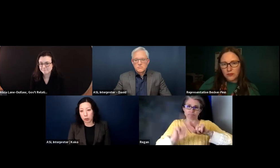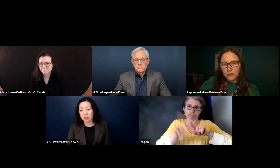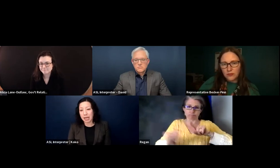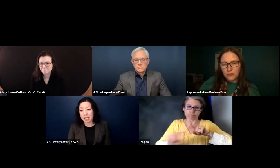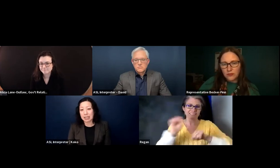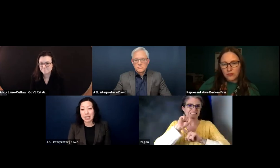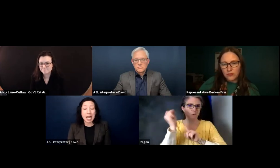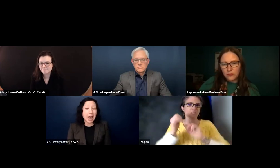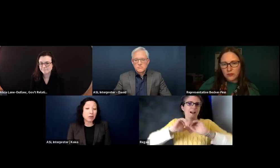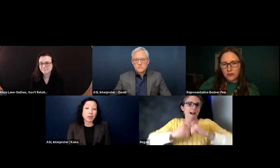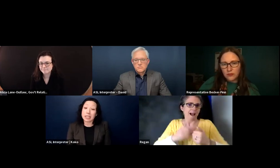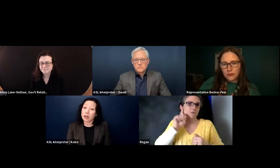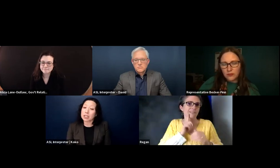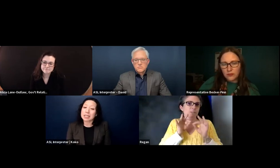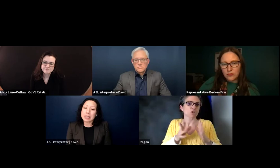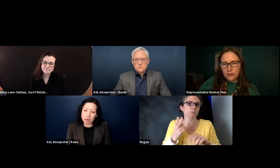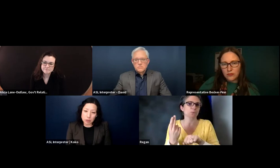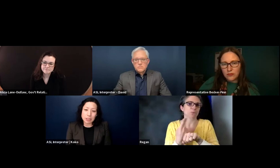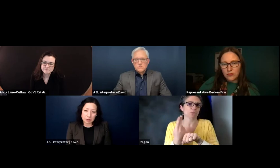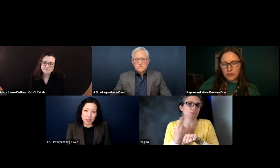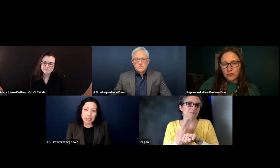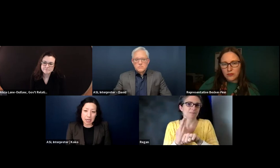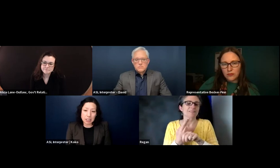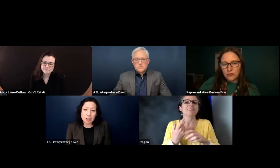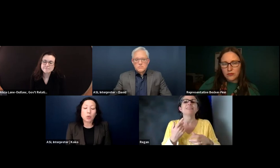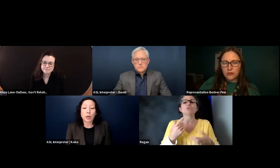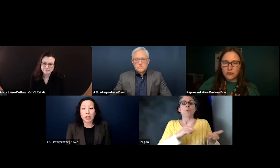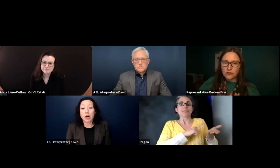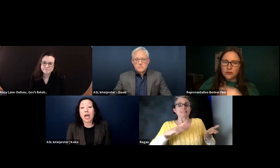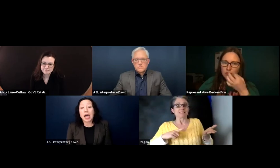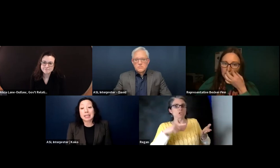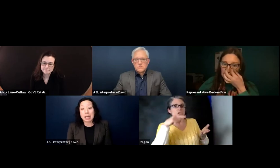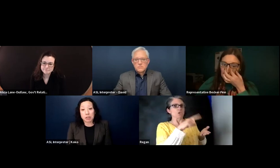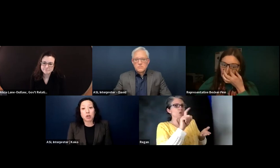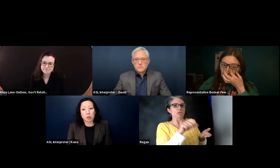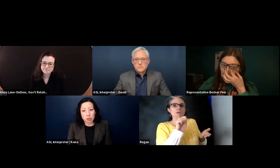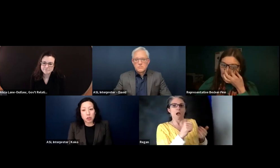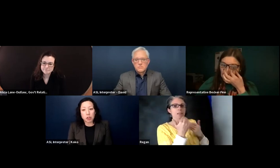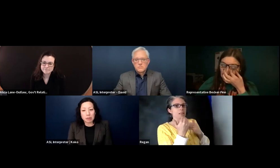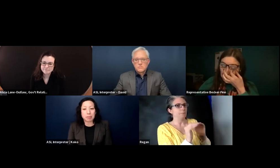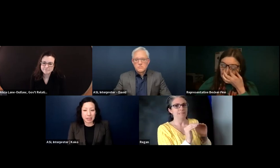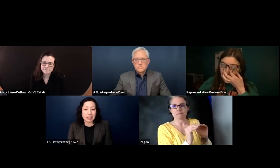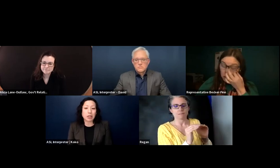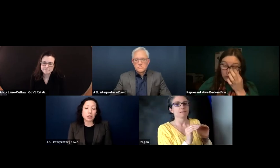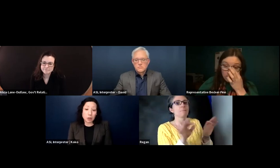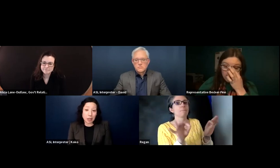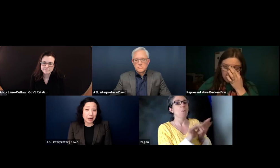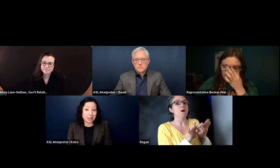in K through 12 settings. And really there are several different settings where deaf interpreters could